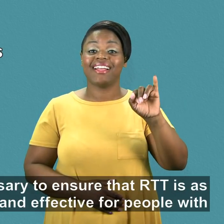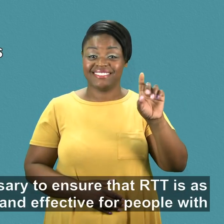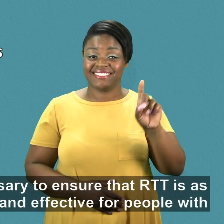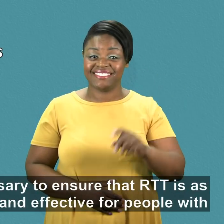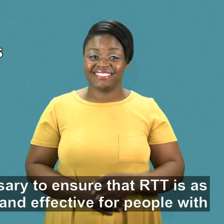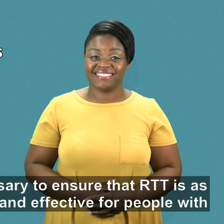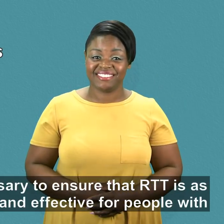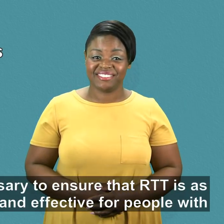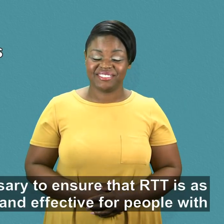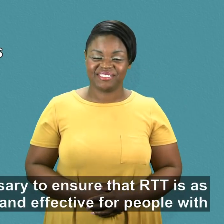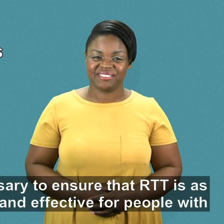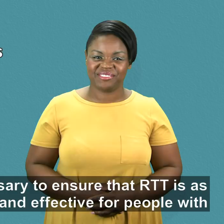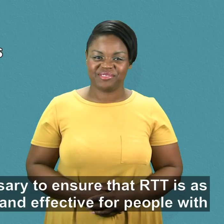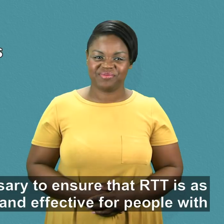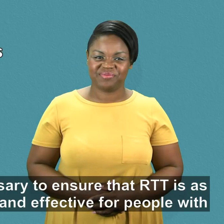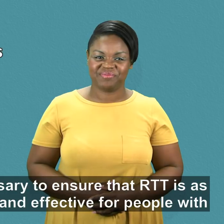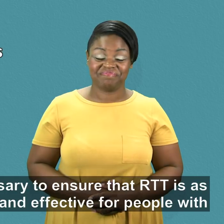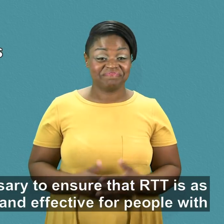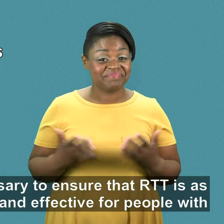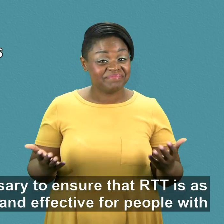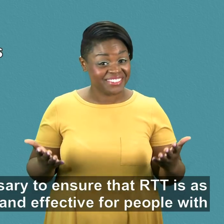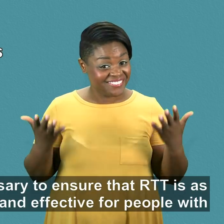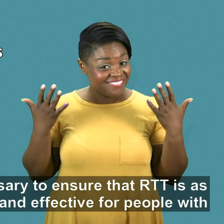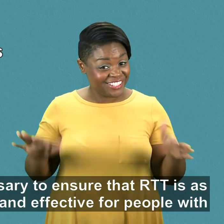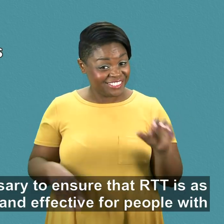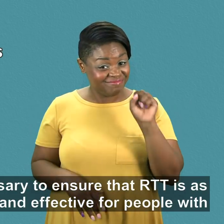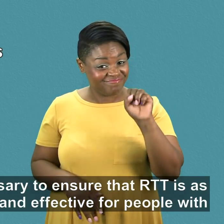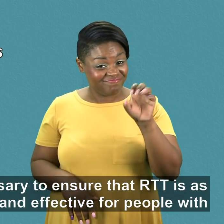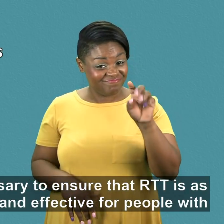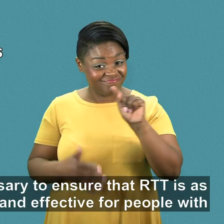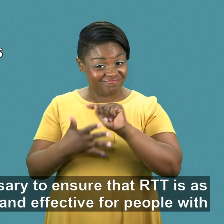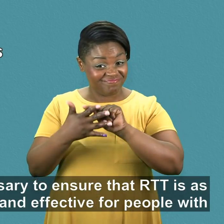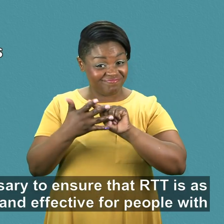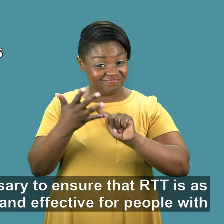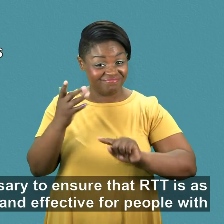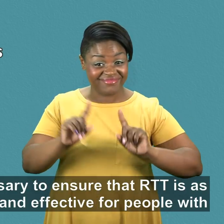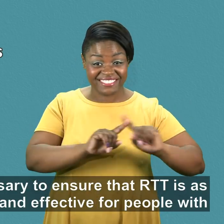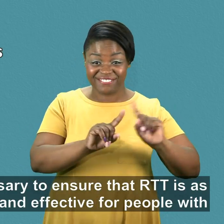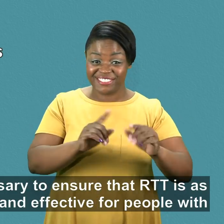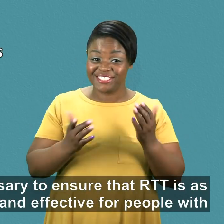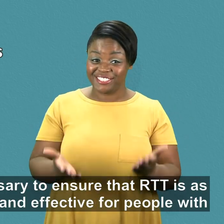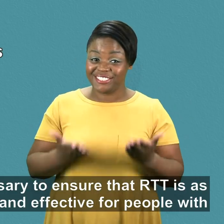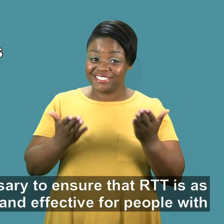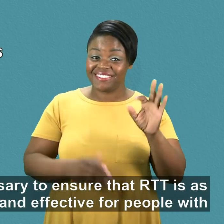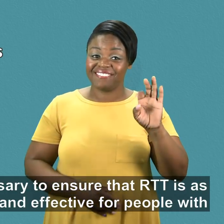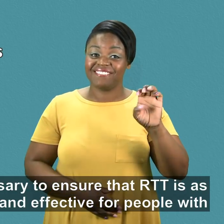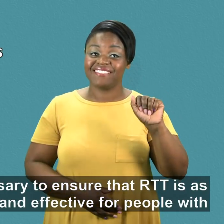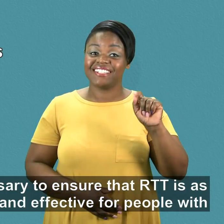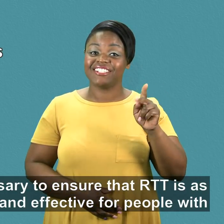are necessary to ensure that RTT is as accessible,